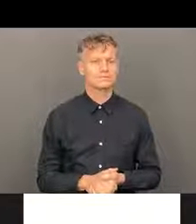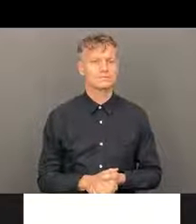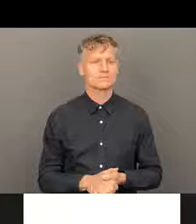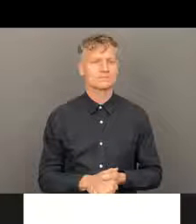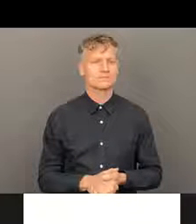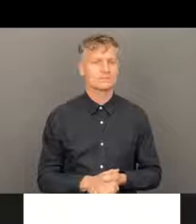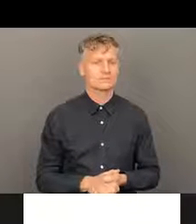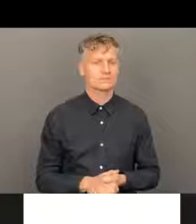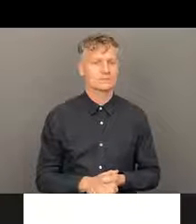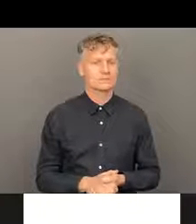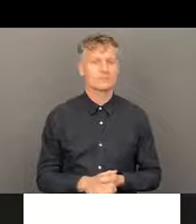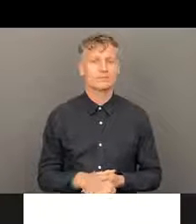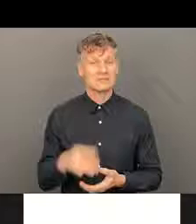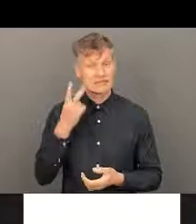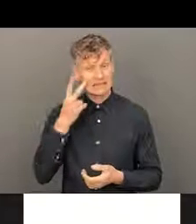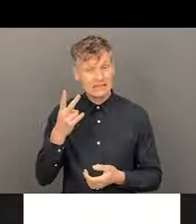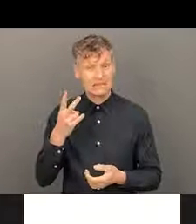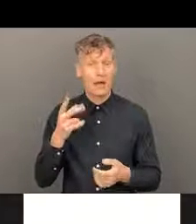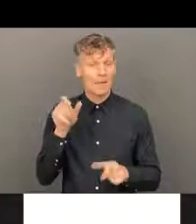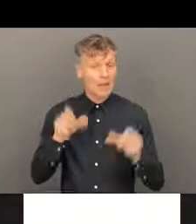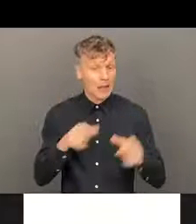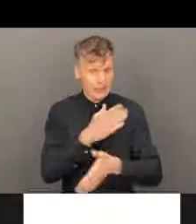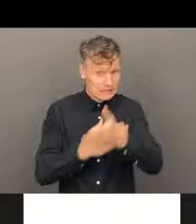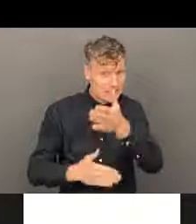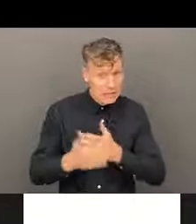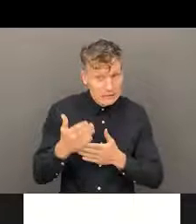people with different disabilities. So